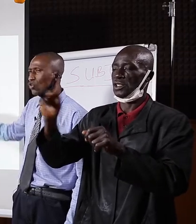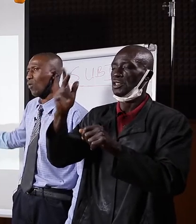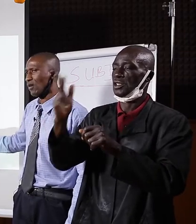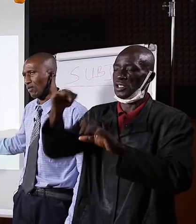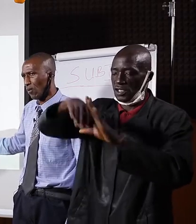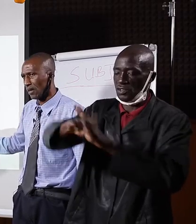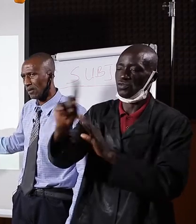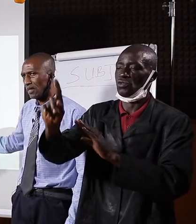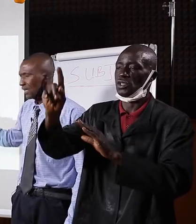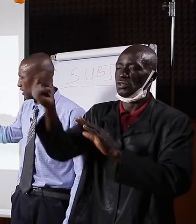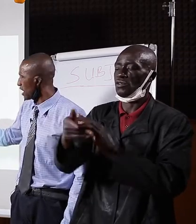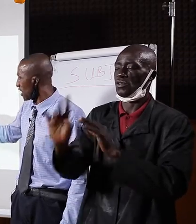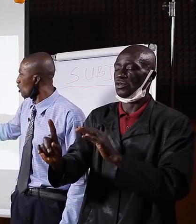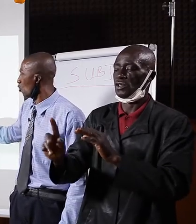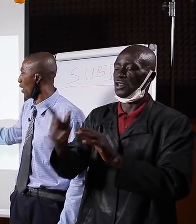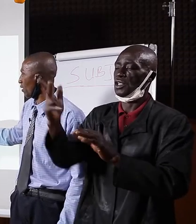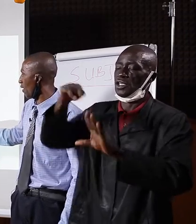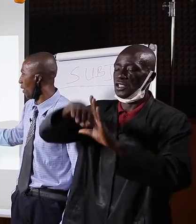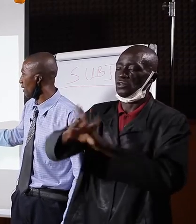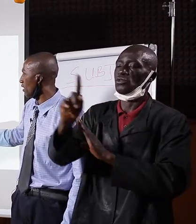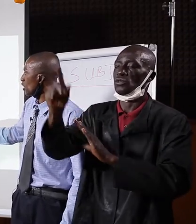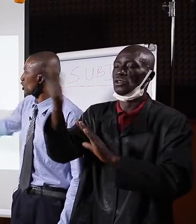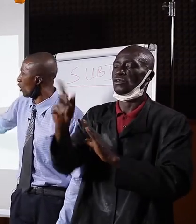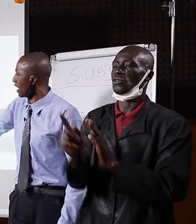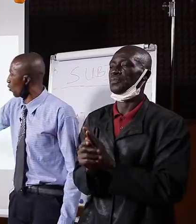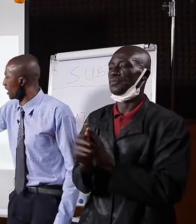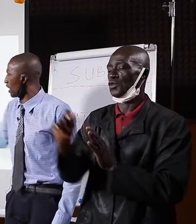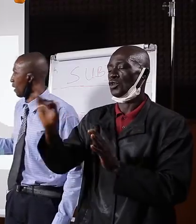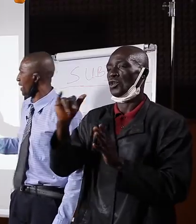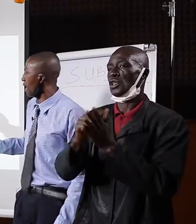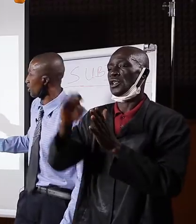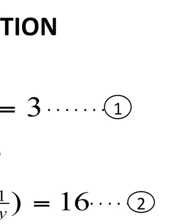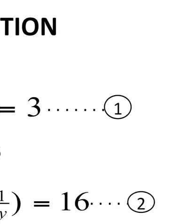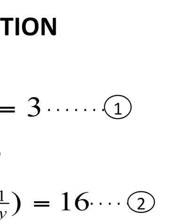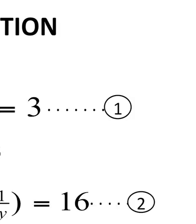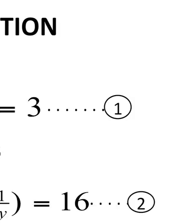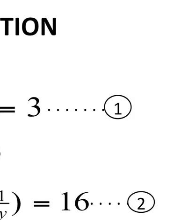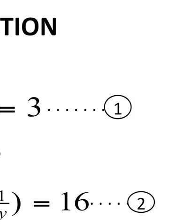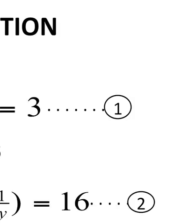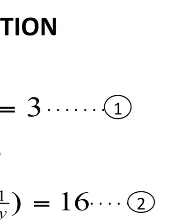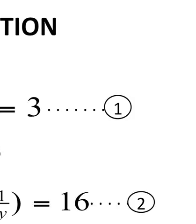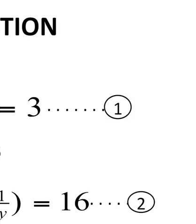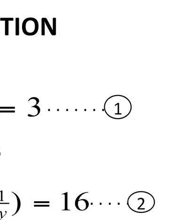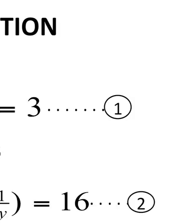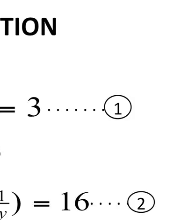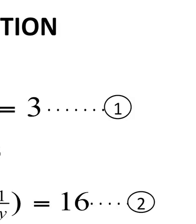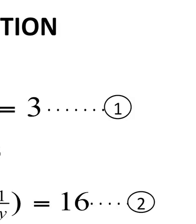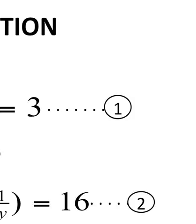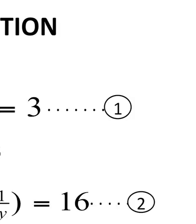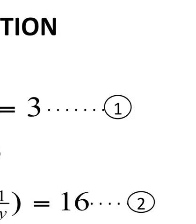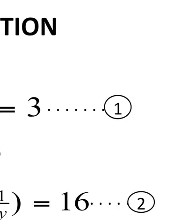3 into 1 over y. 3 into 1 over y. So the equation now becomes 4 into 1 over